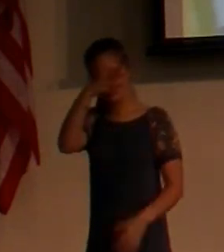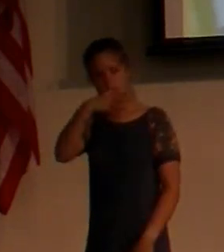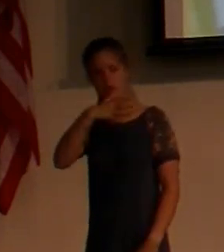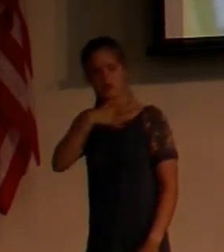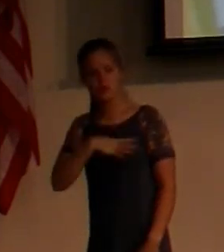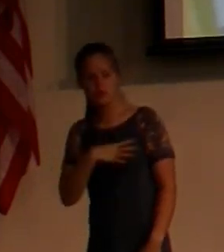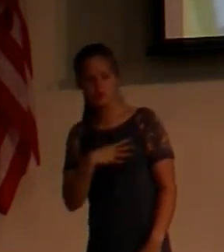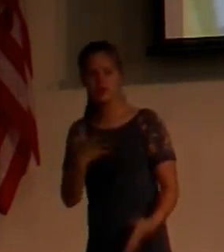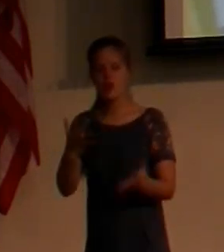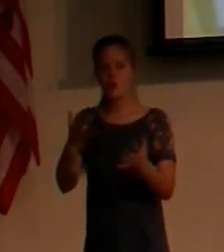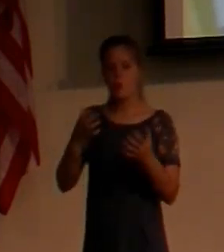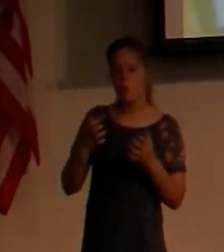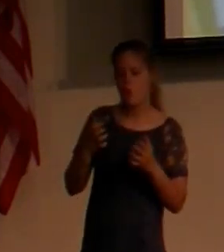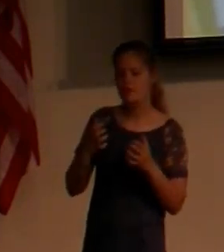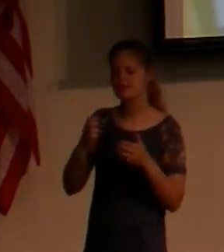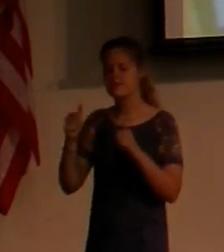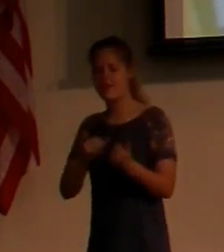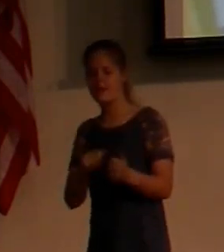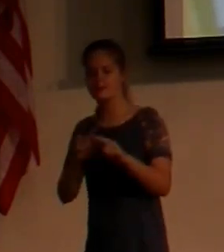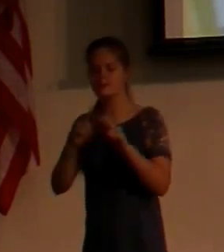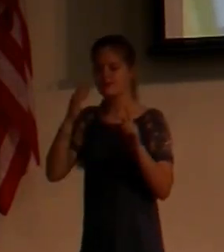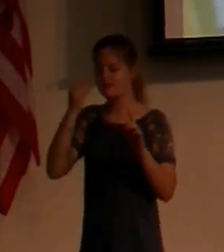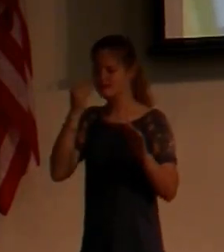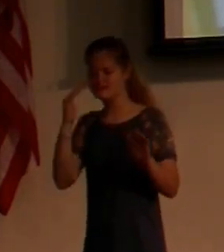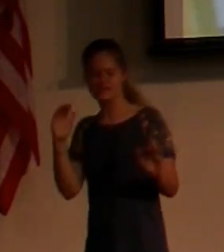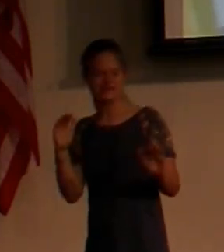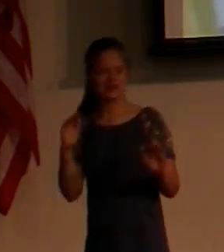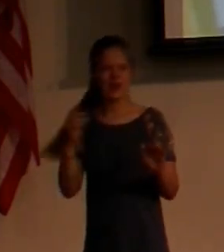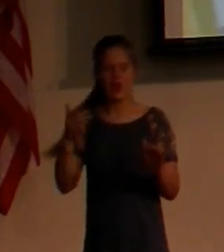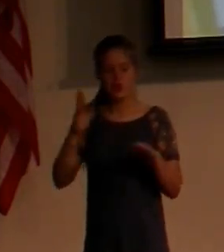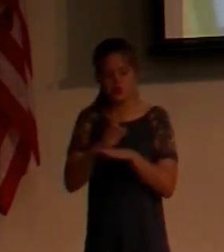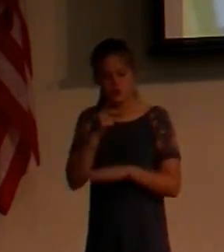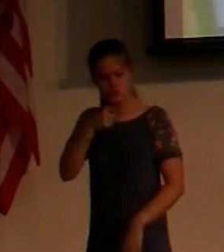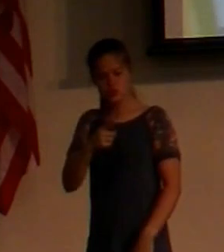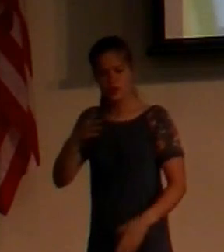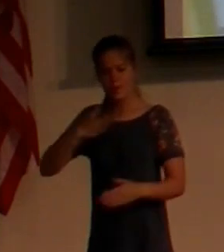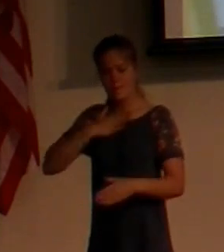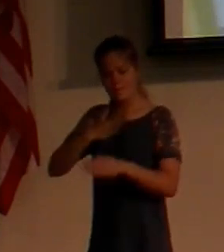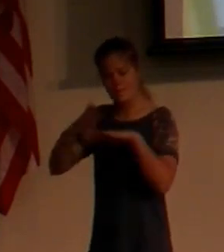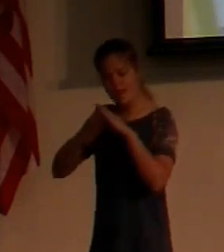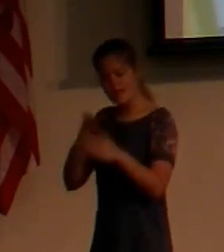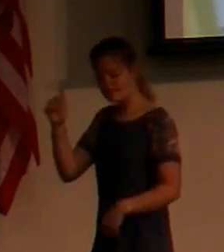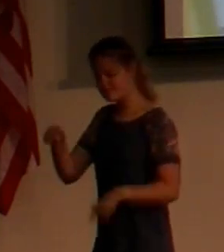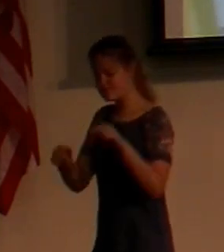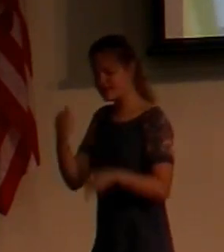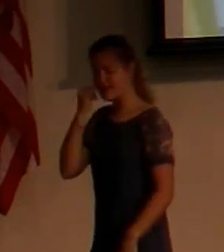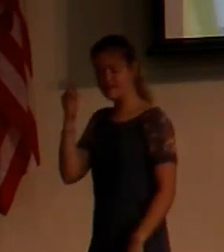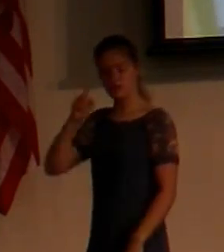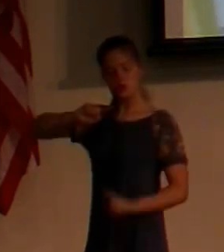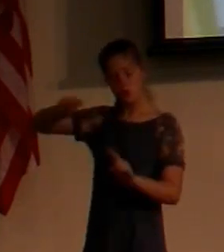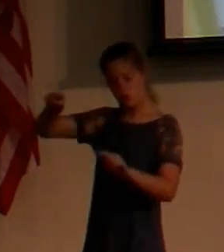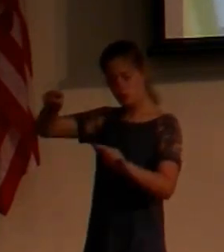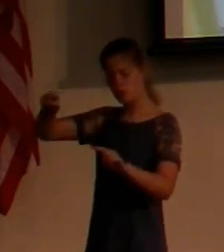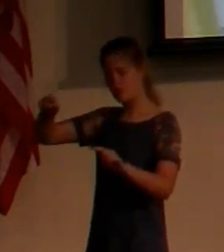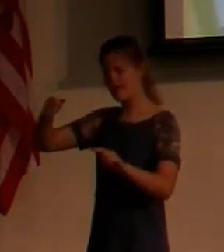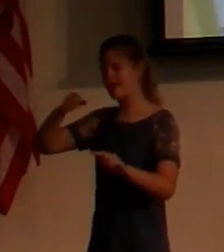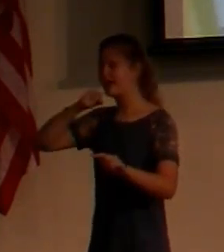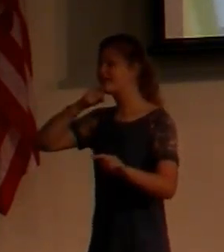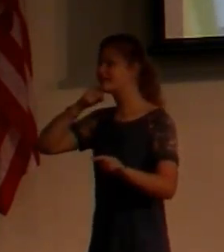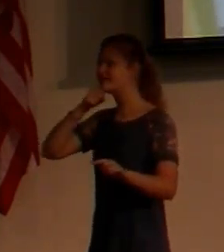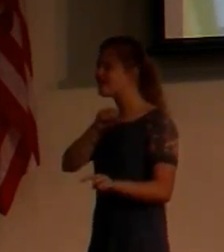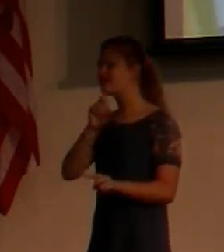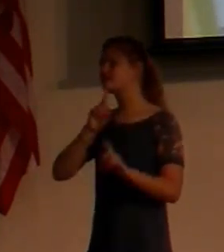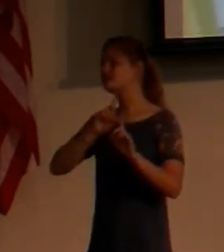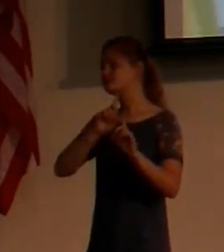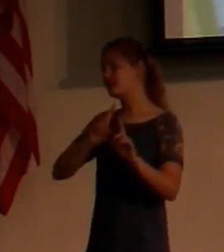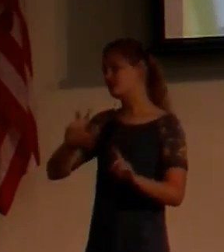to come and talk with her some more. I'm going to use you to be my hands and feet if you'll just go. I love DiscipleTrips because it